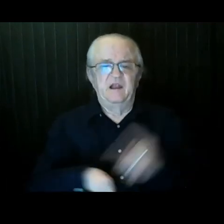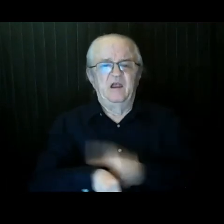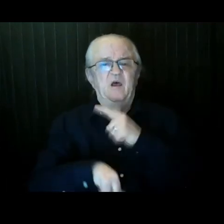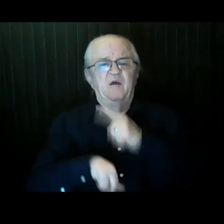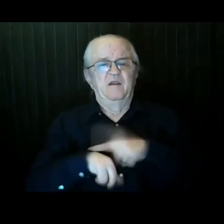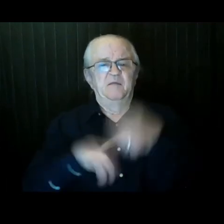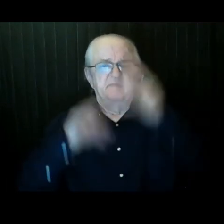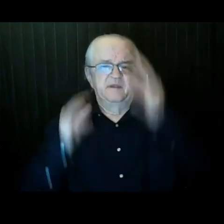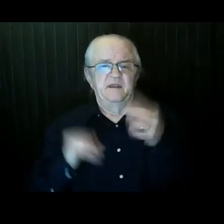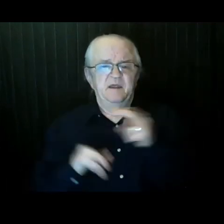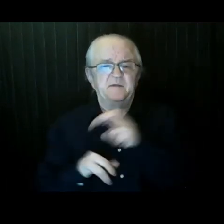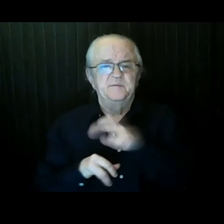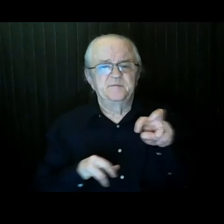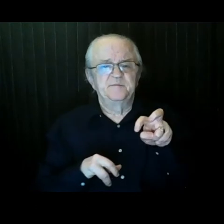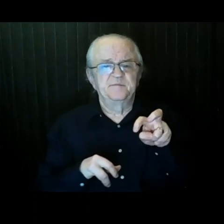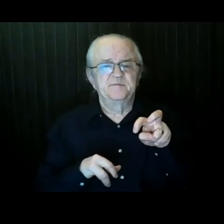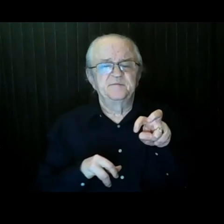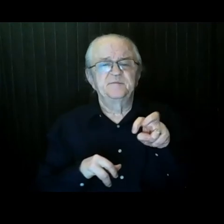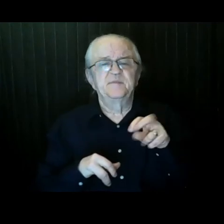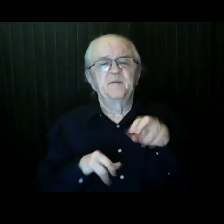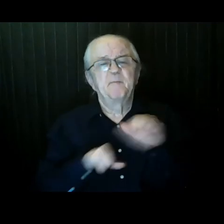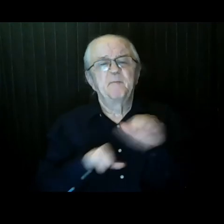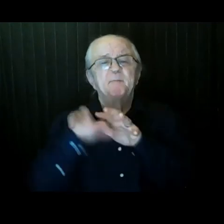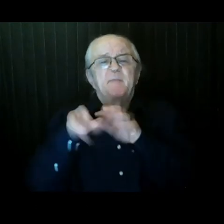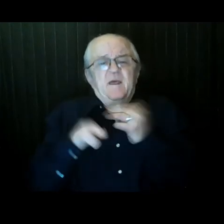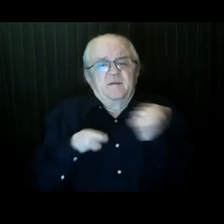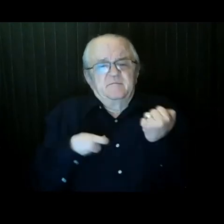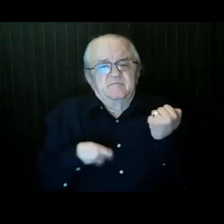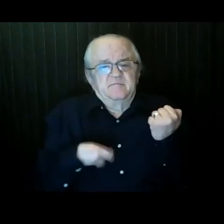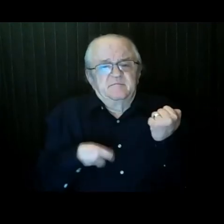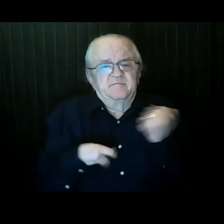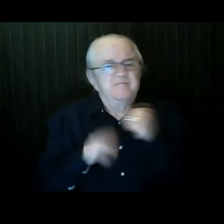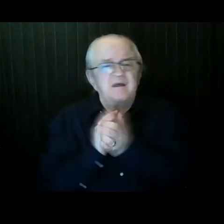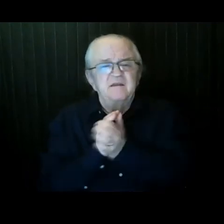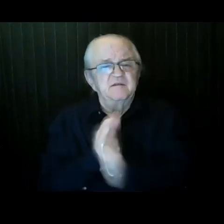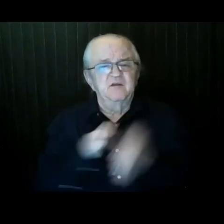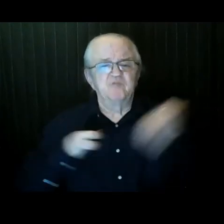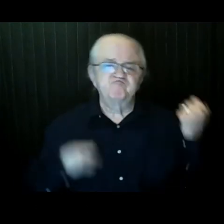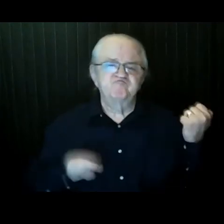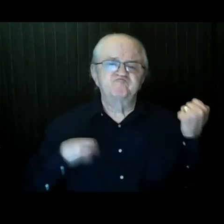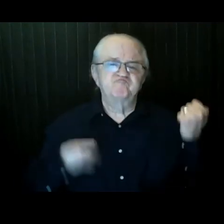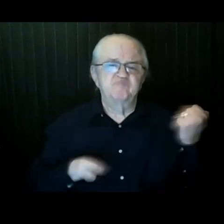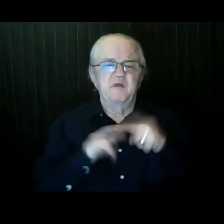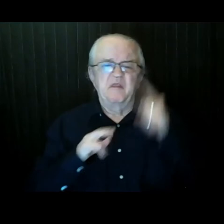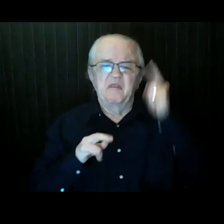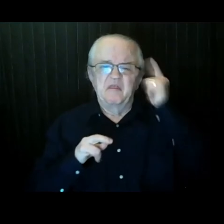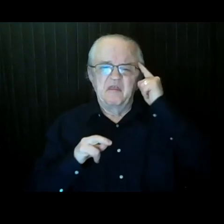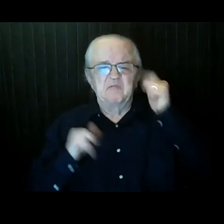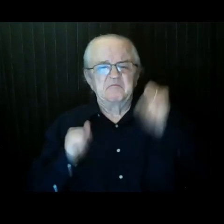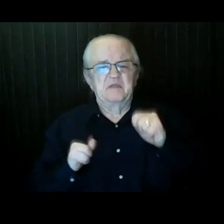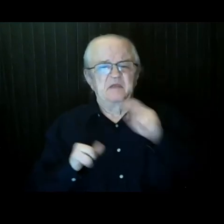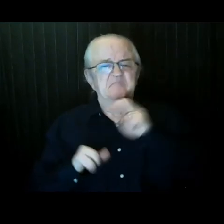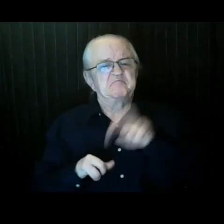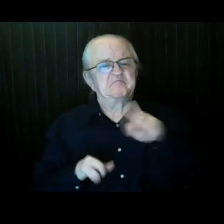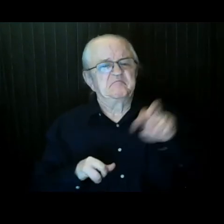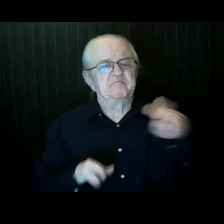how to play a mandolin. And he said he wasn't very skilled at the guitar, but he was pretty sure he could pick up just about any instrument and play